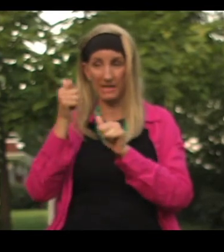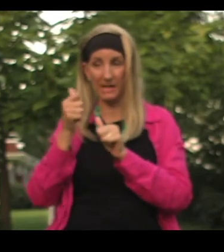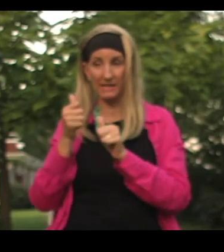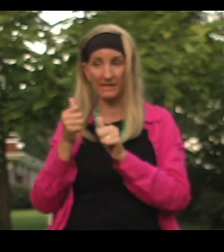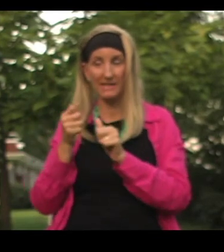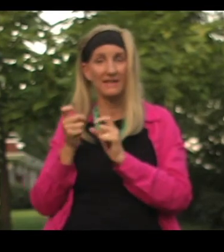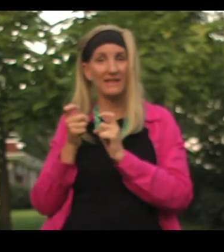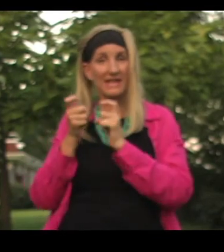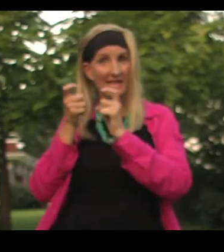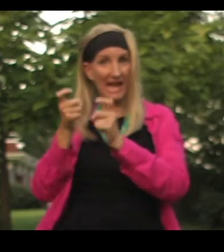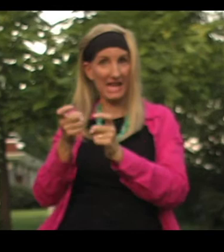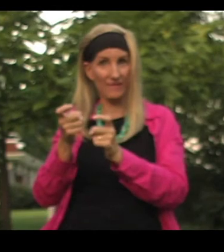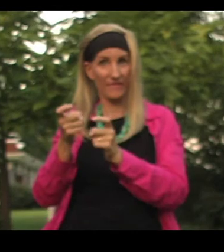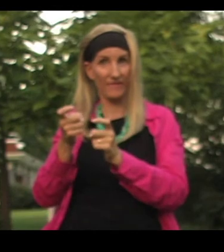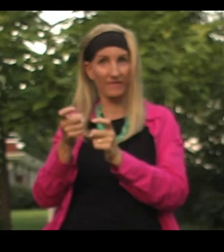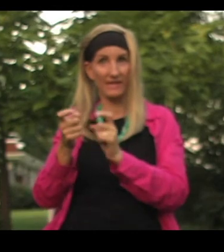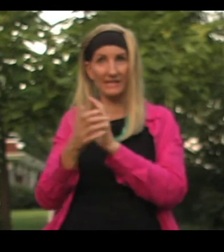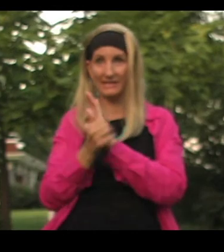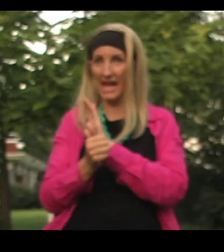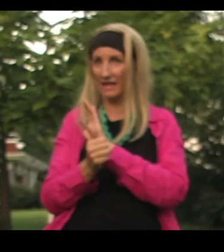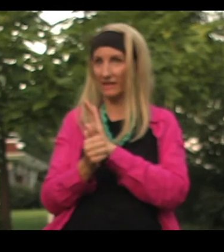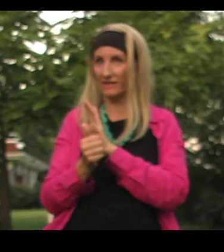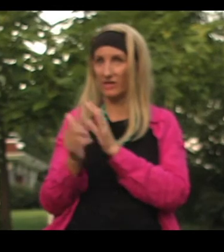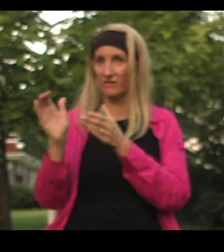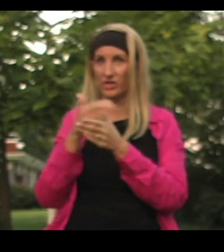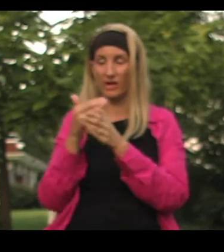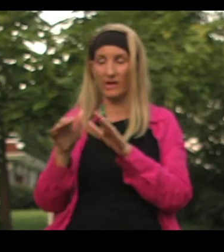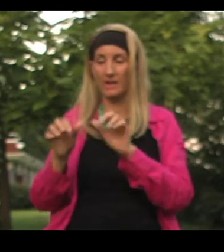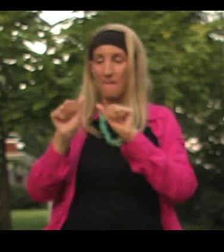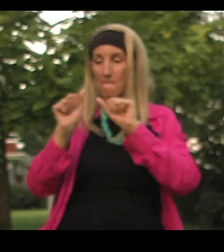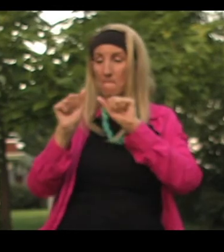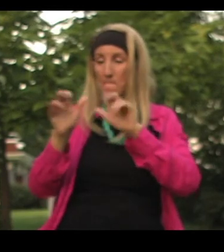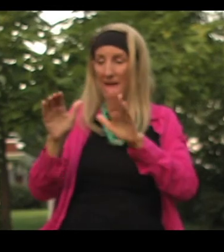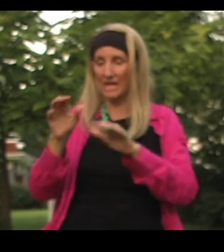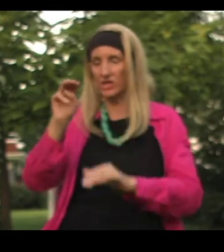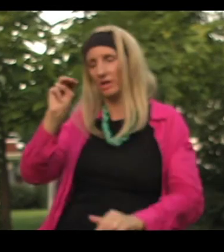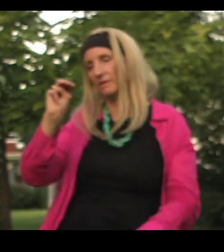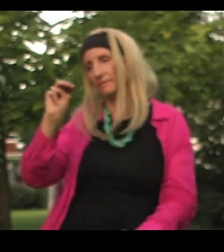because he gave his talent of sharing magic